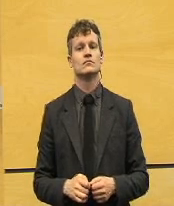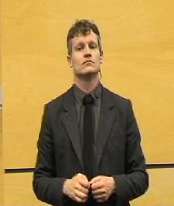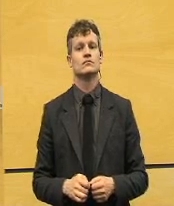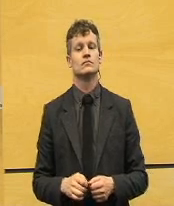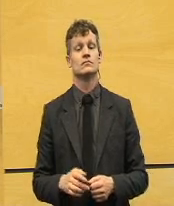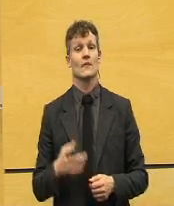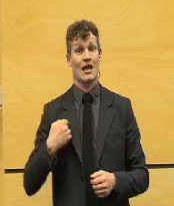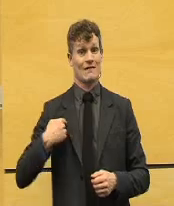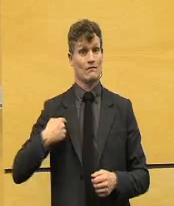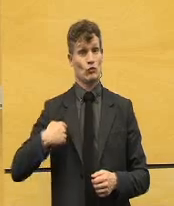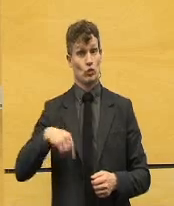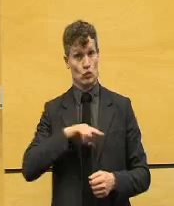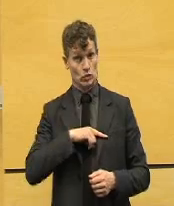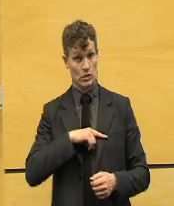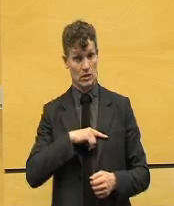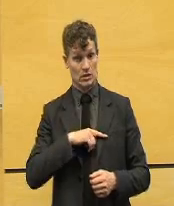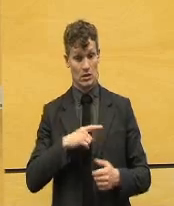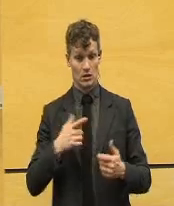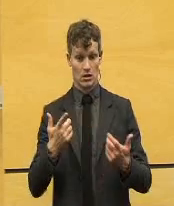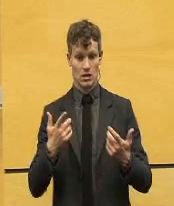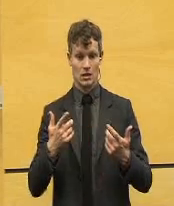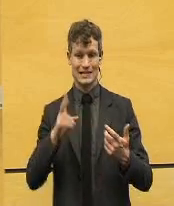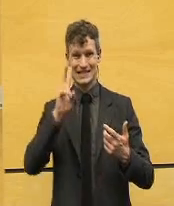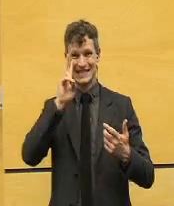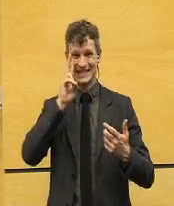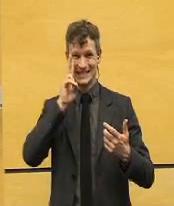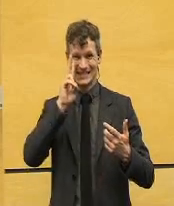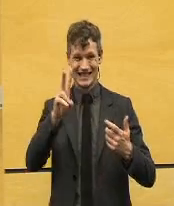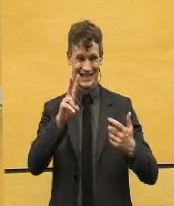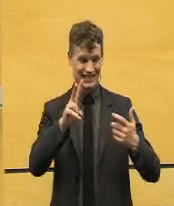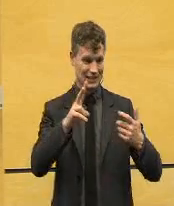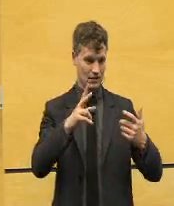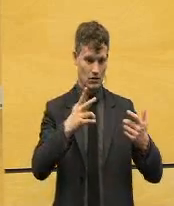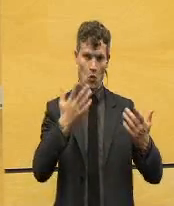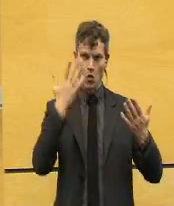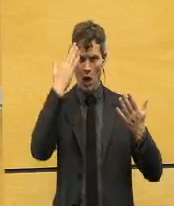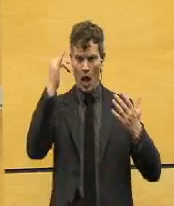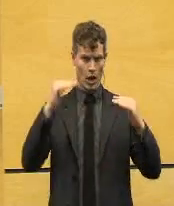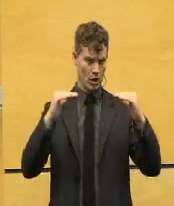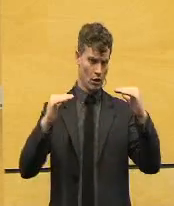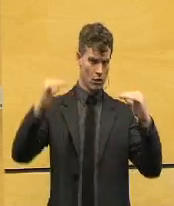if we can divide by the problems, the causes, there are two main causes.